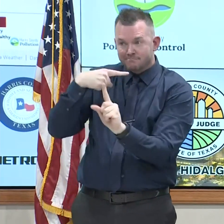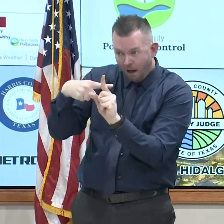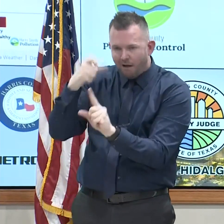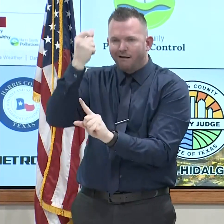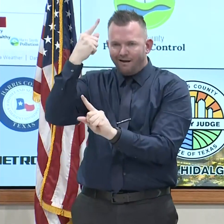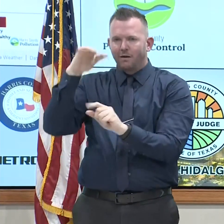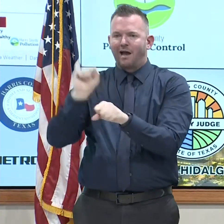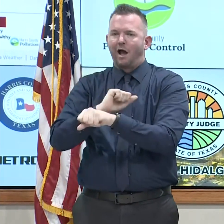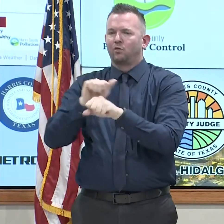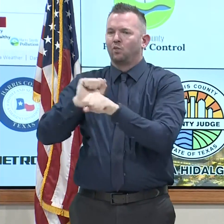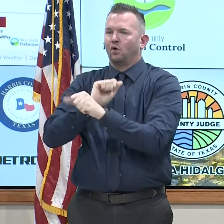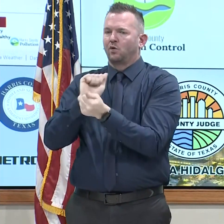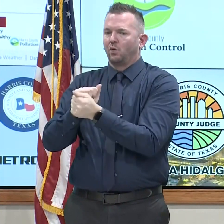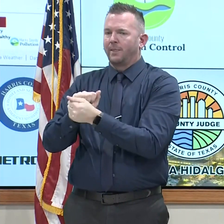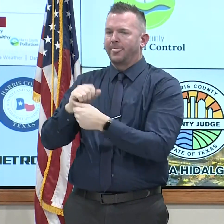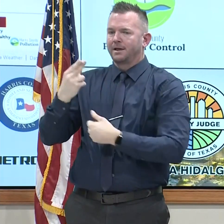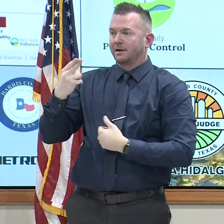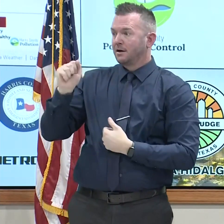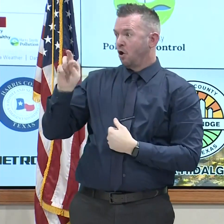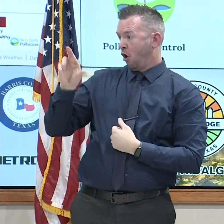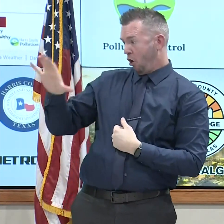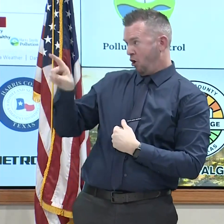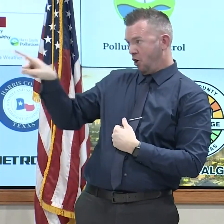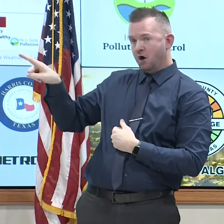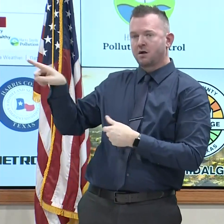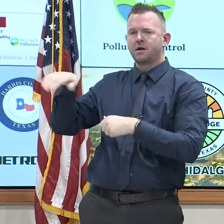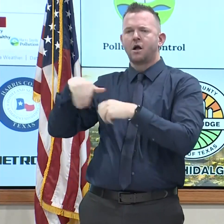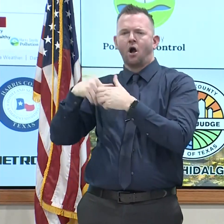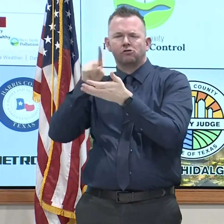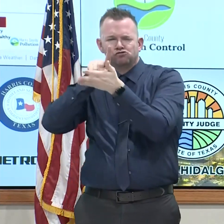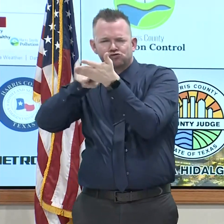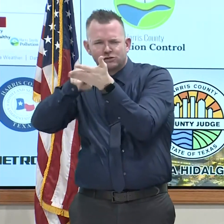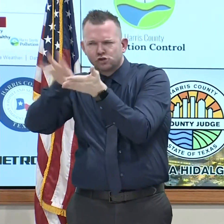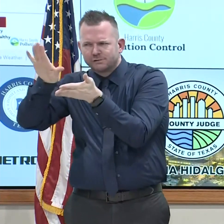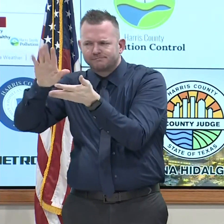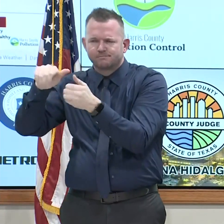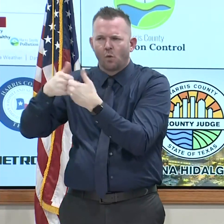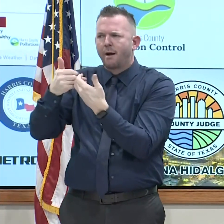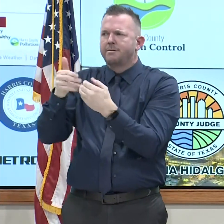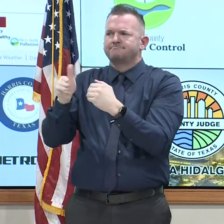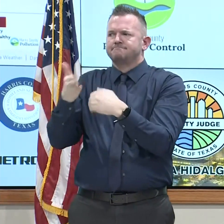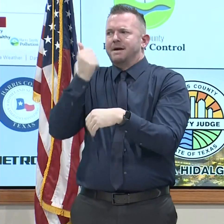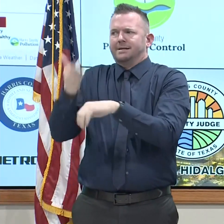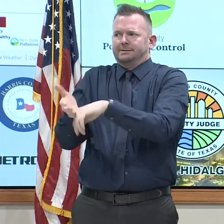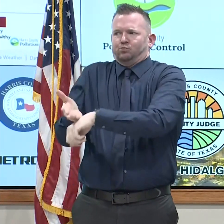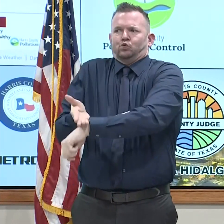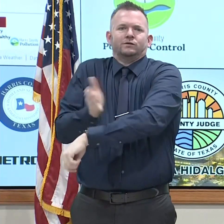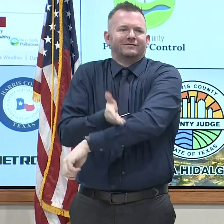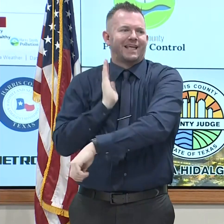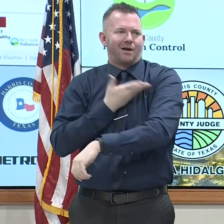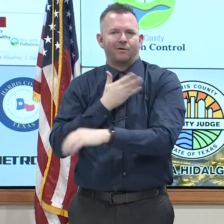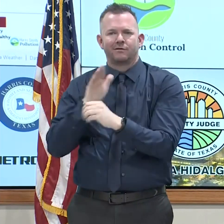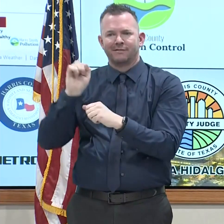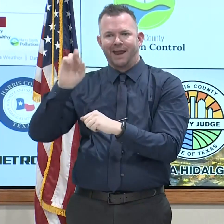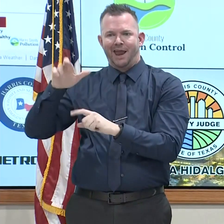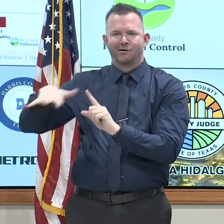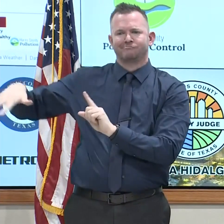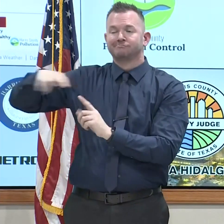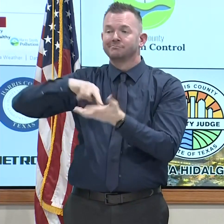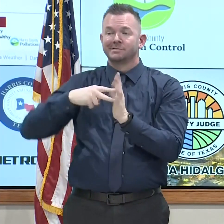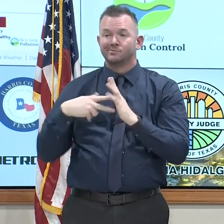Advanced Research Center, or HARC, to determine what the historic data means. Community Air Monitoring